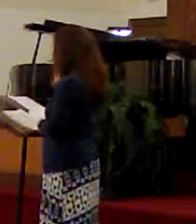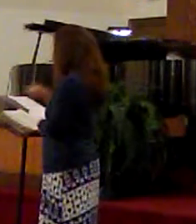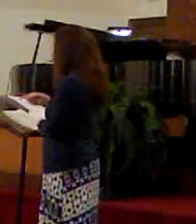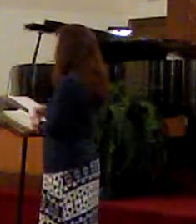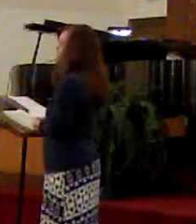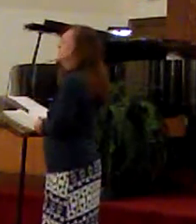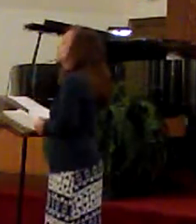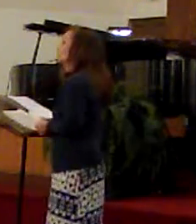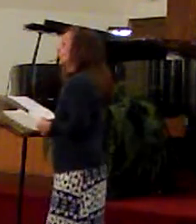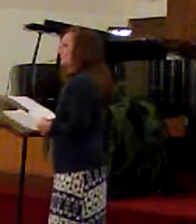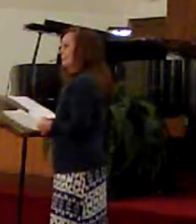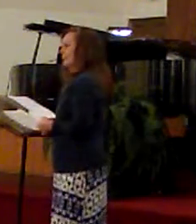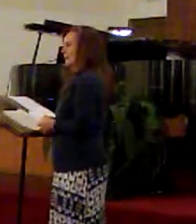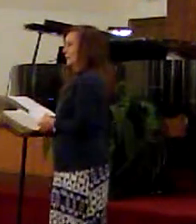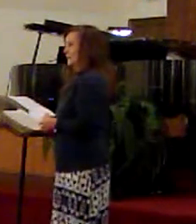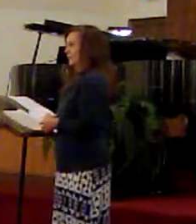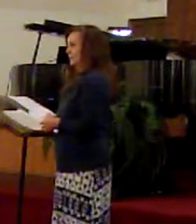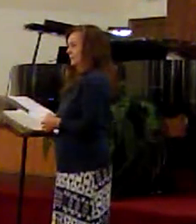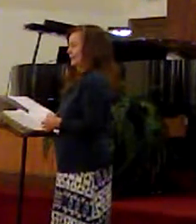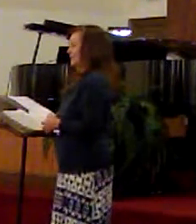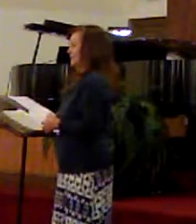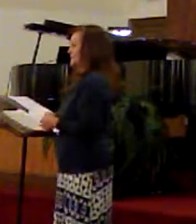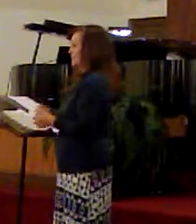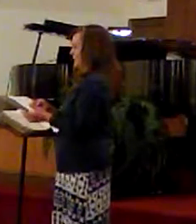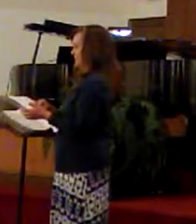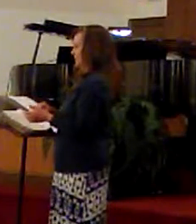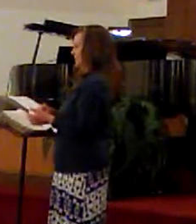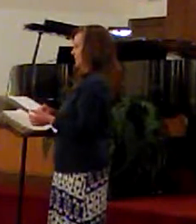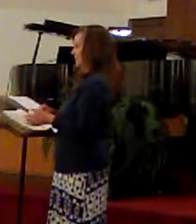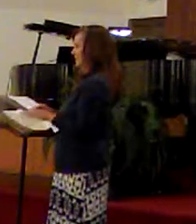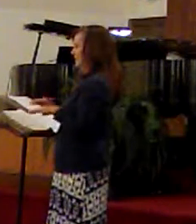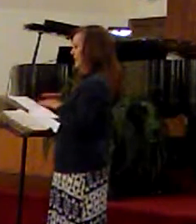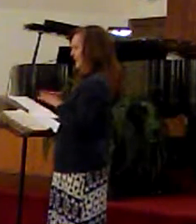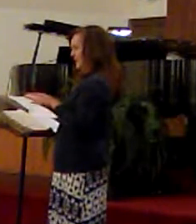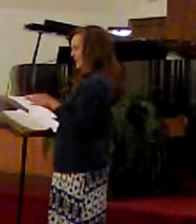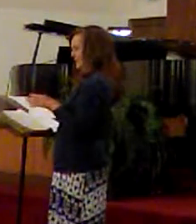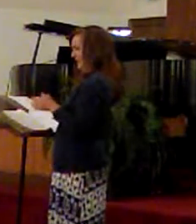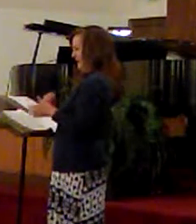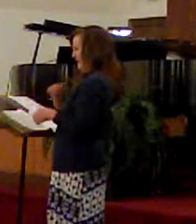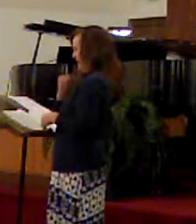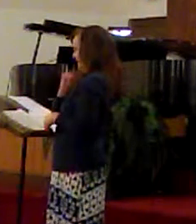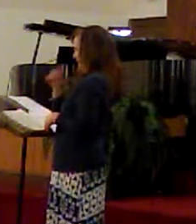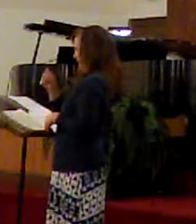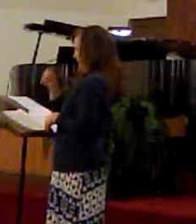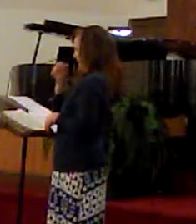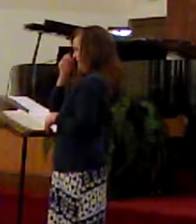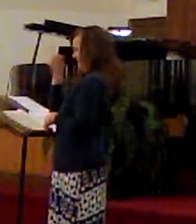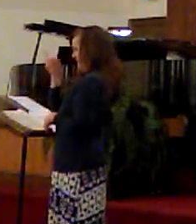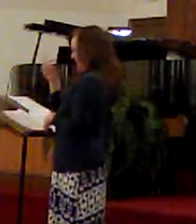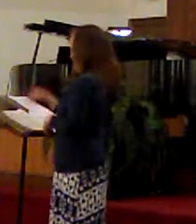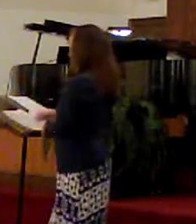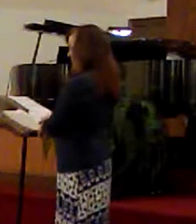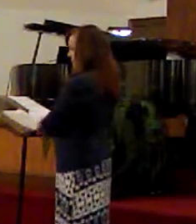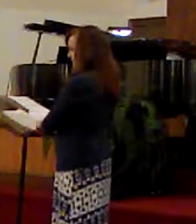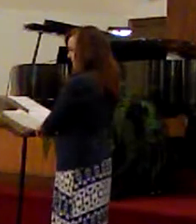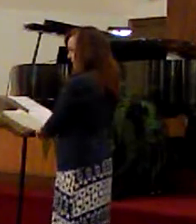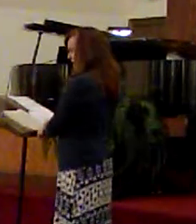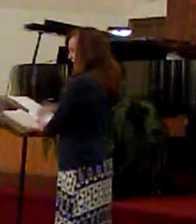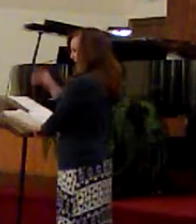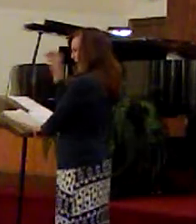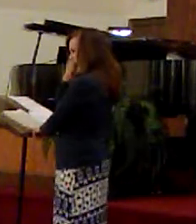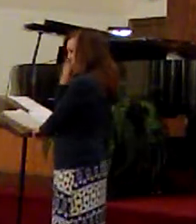this is my perversion of scriptures. Don't you understand this? You ought to understand this. I've been teaching this